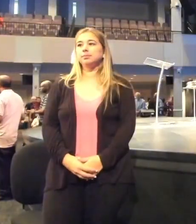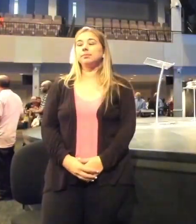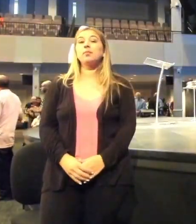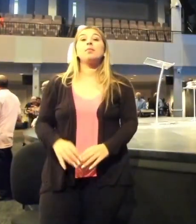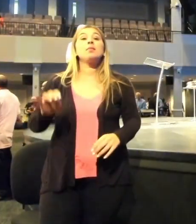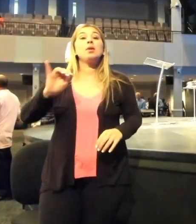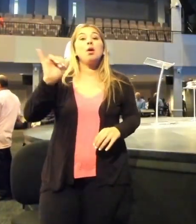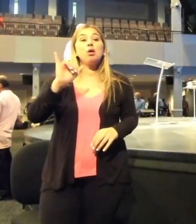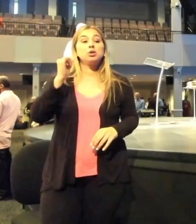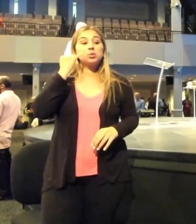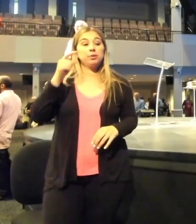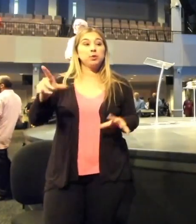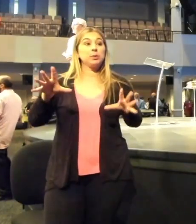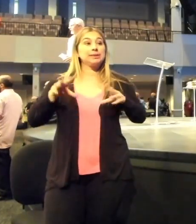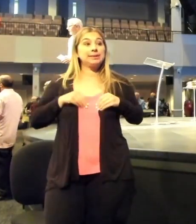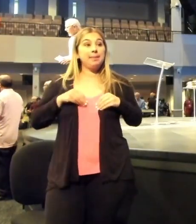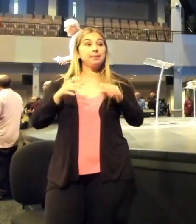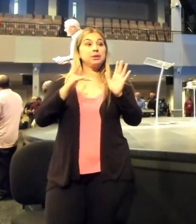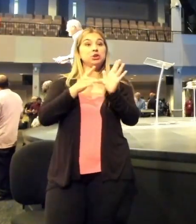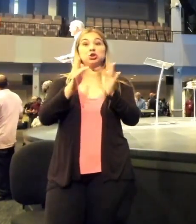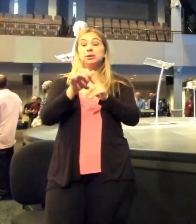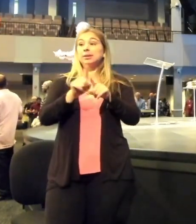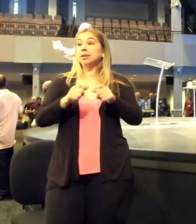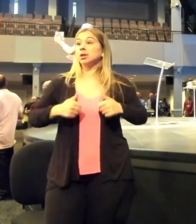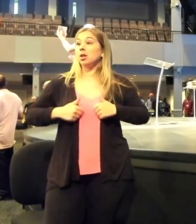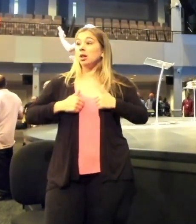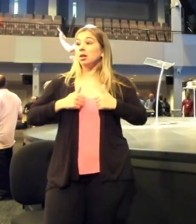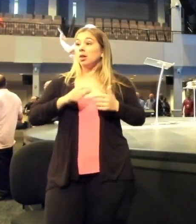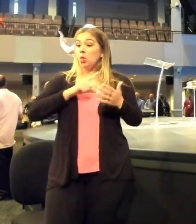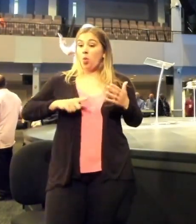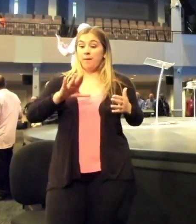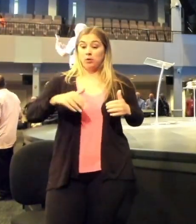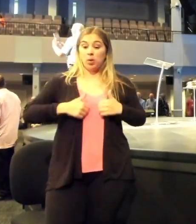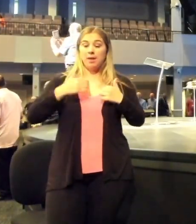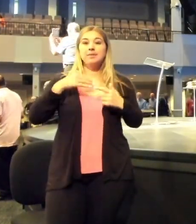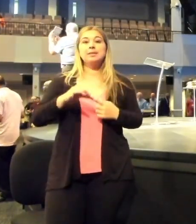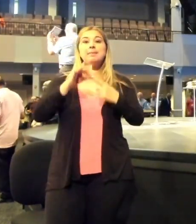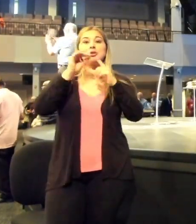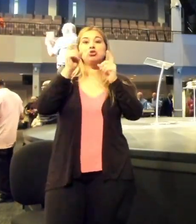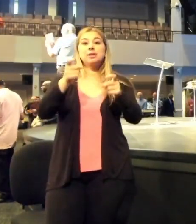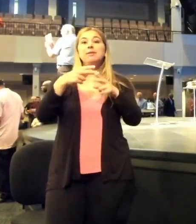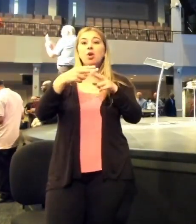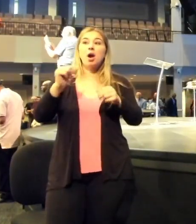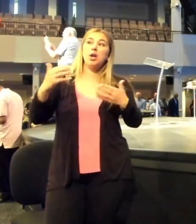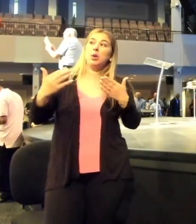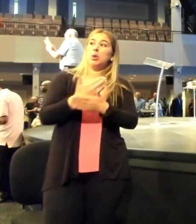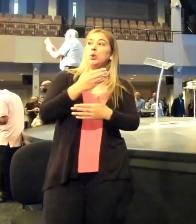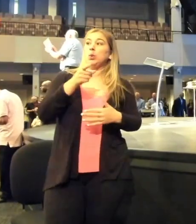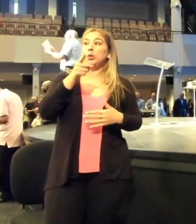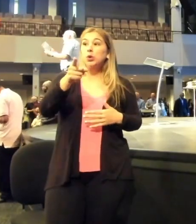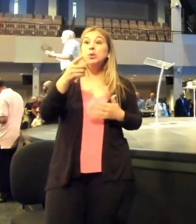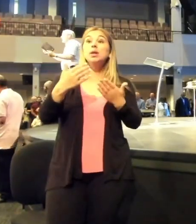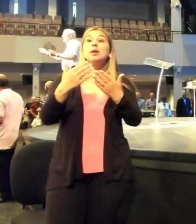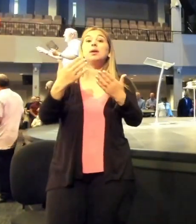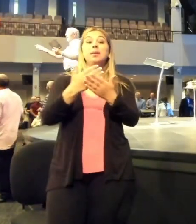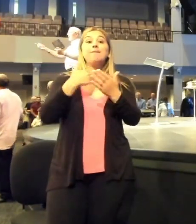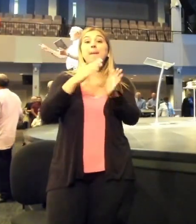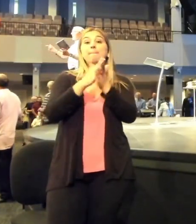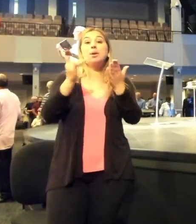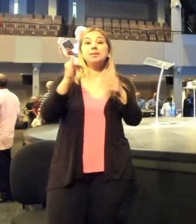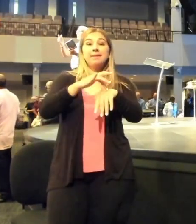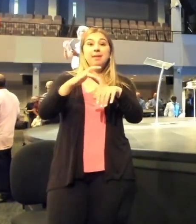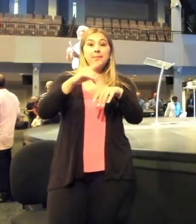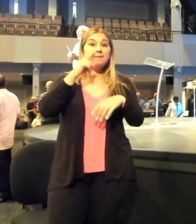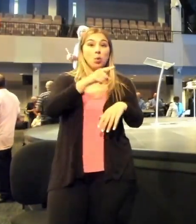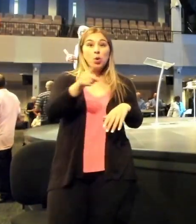by. Also, if you accepted Jesus as Lord of your life today, we have a special gift for you. It's called A New You, a little book that's available for you.